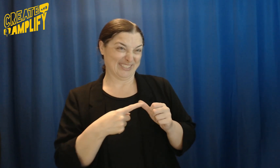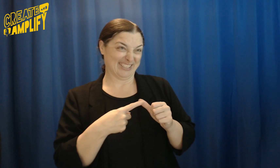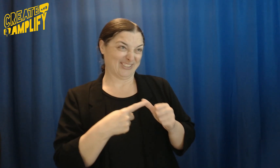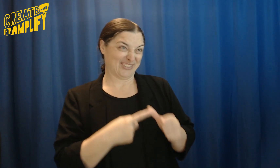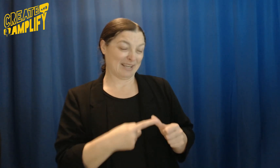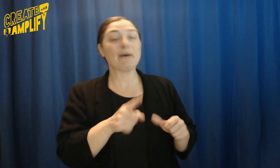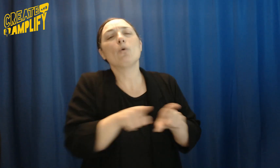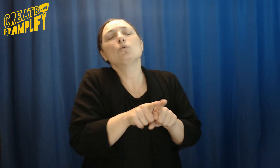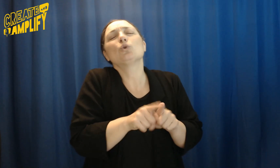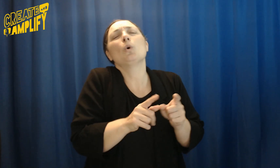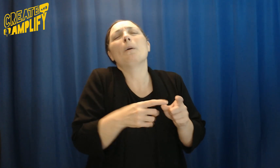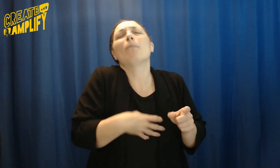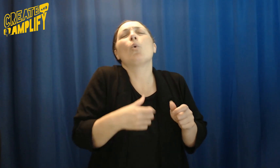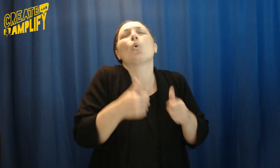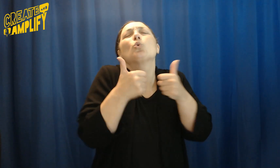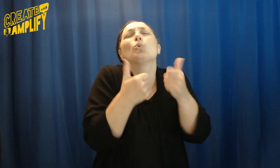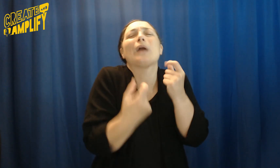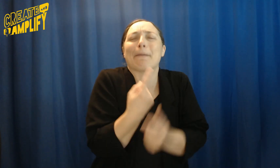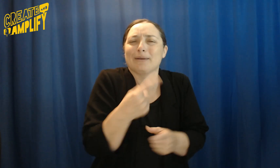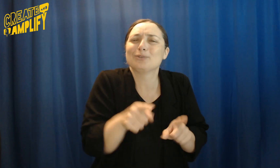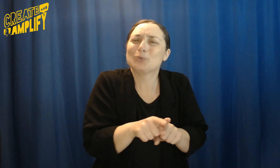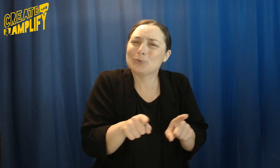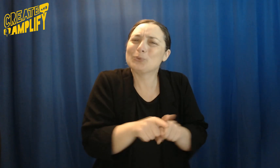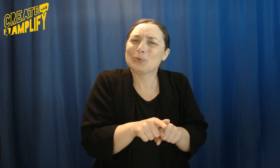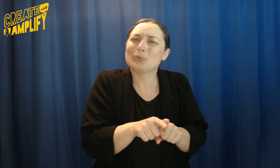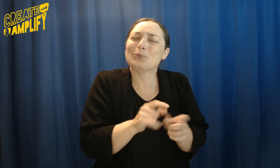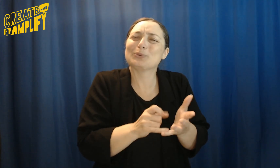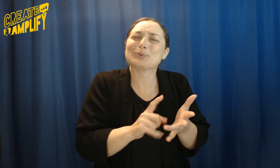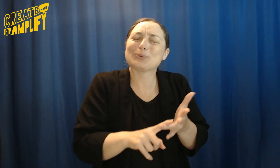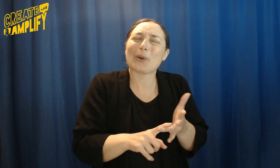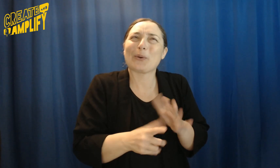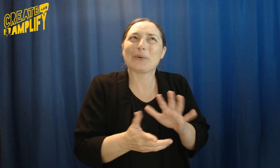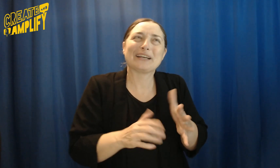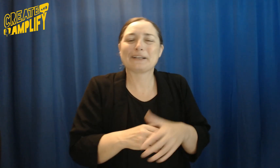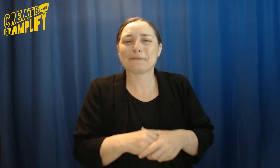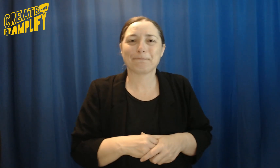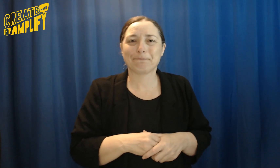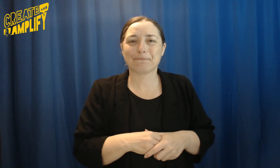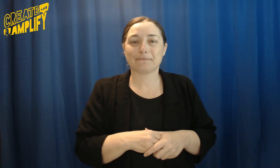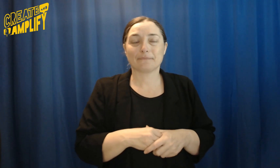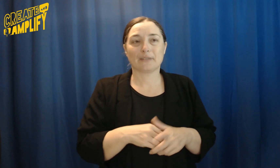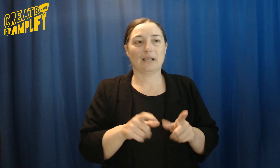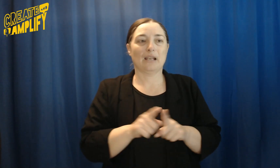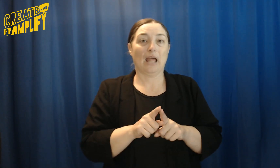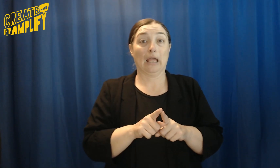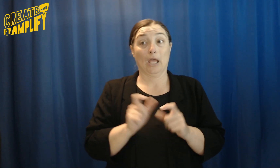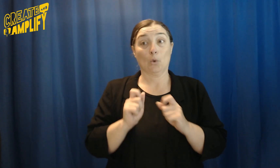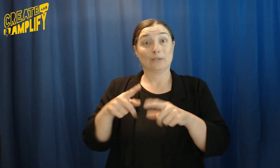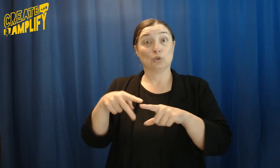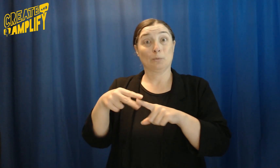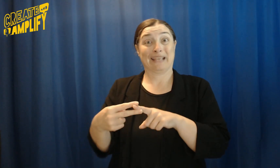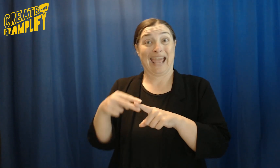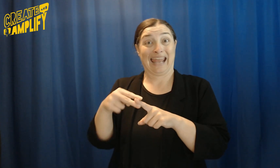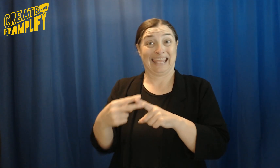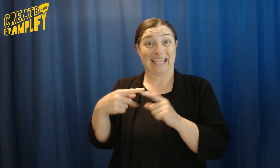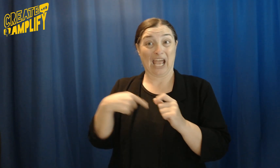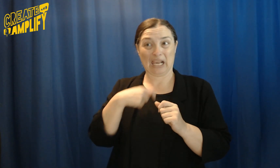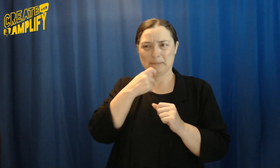So, there was some places I was a little bit worried, like a mechanic. I was like, oh, how's this going to go? And it